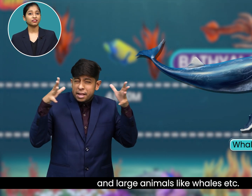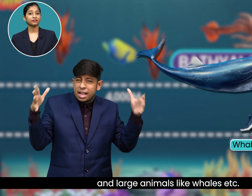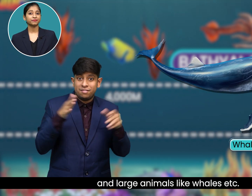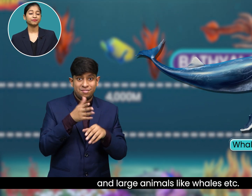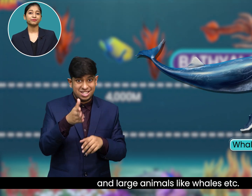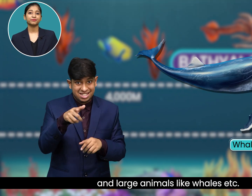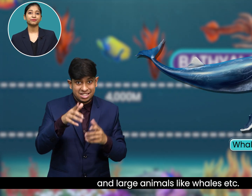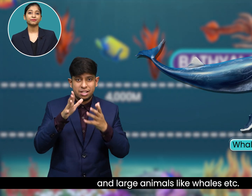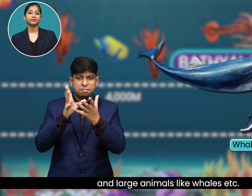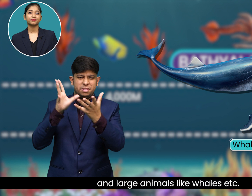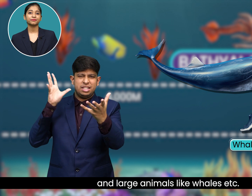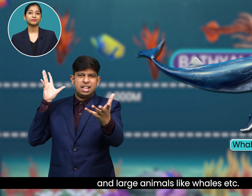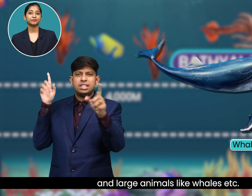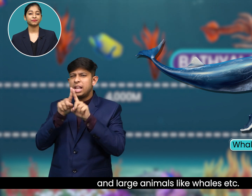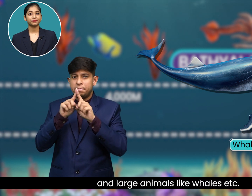etc.